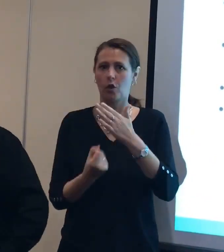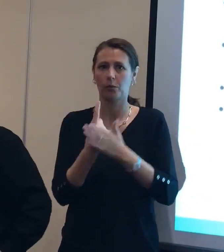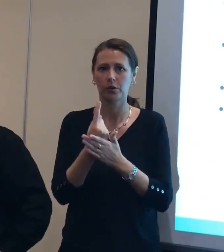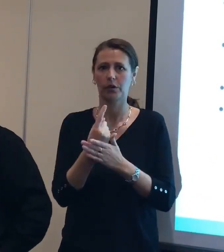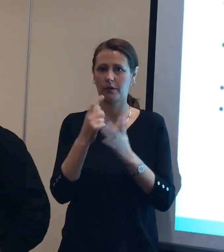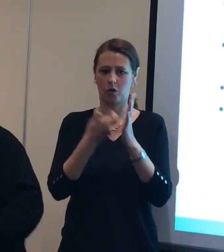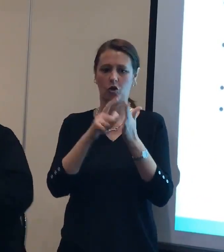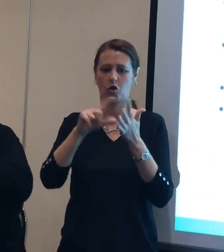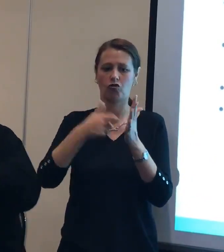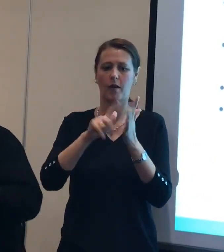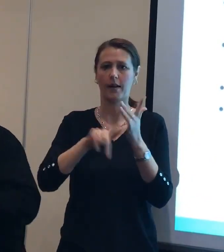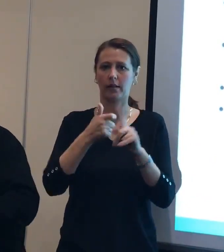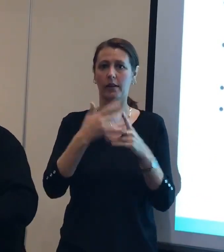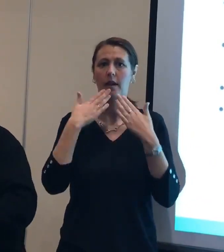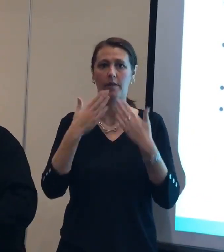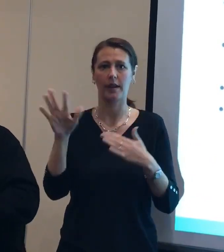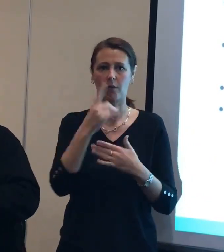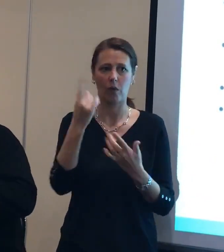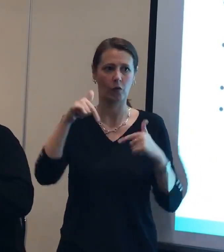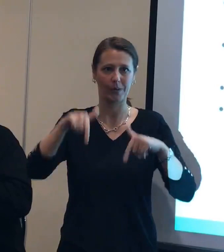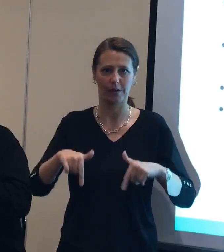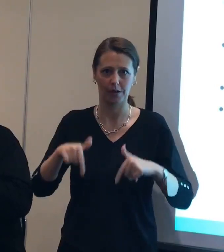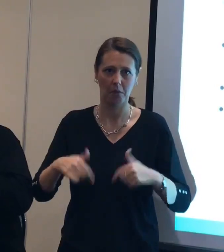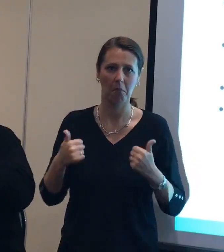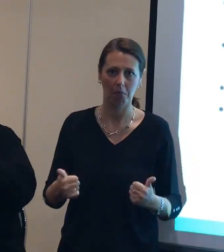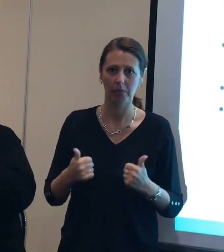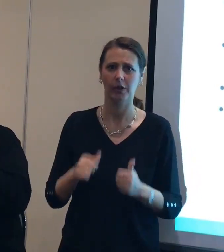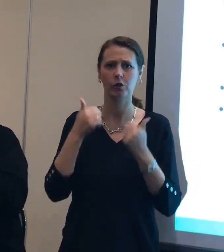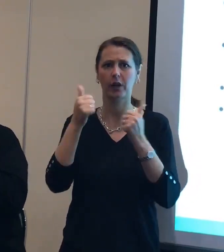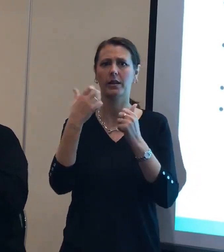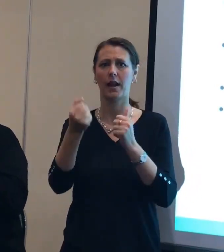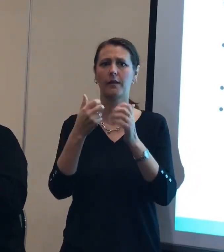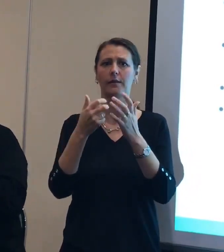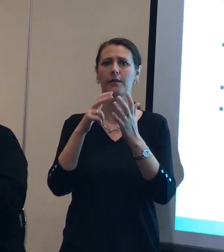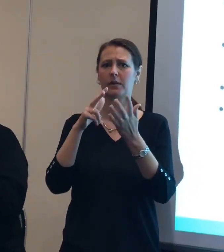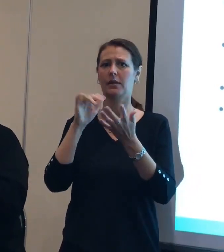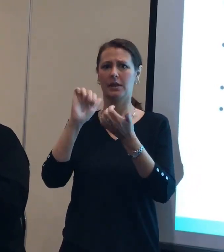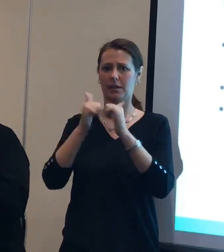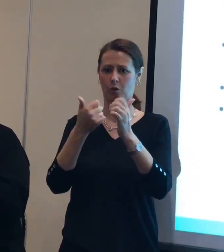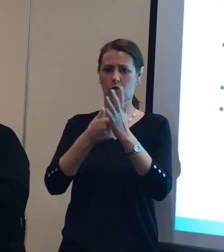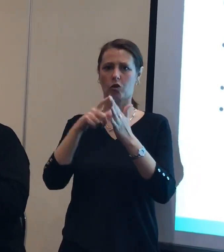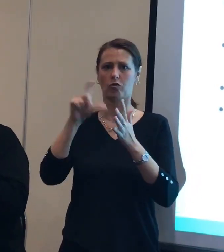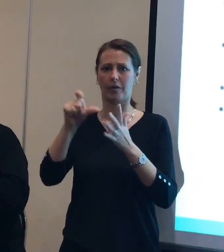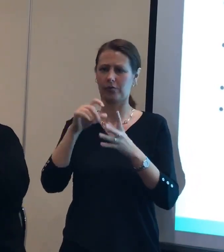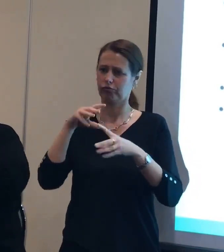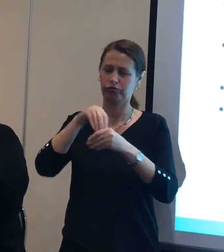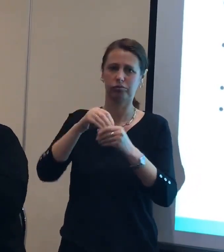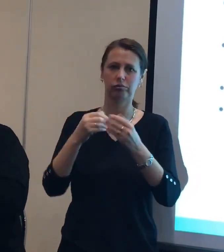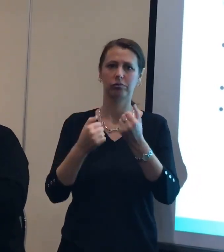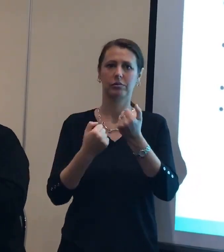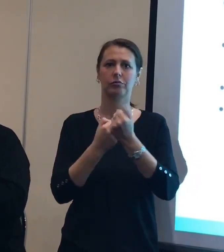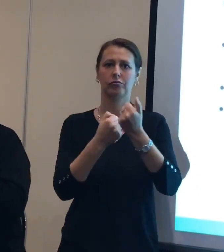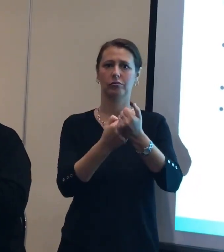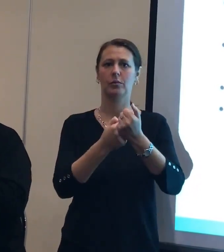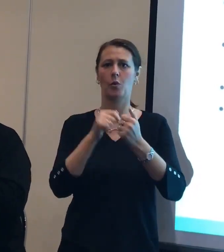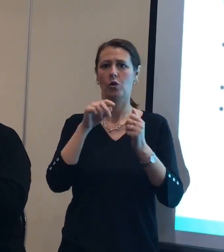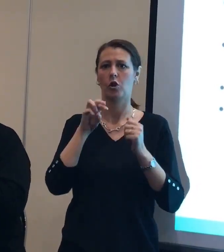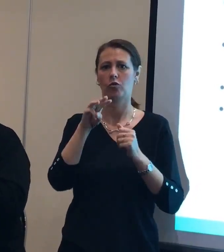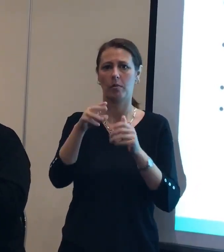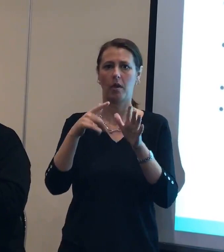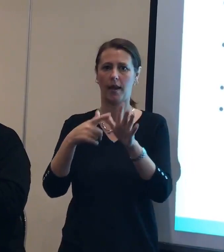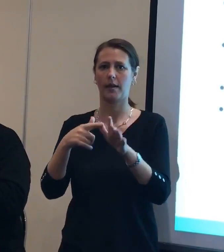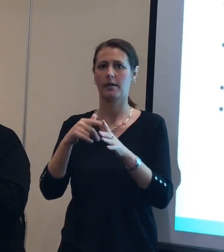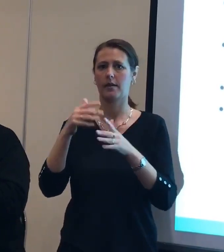from behalf of Reclink Australia. Thank you everyone for being here. And it's great to have Sport with Victoria, a huge supporters of AAA play. Tim